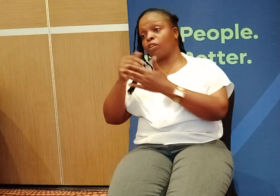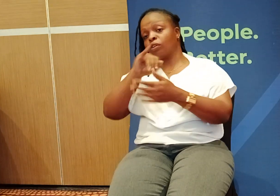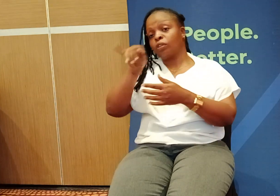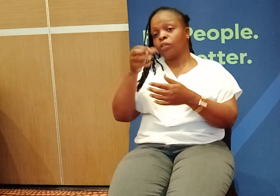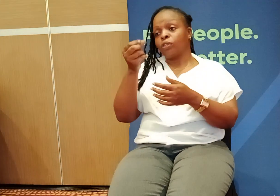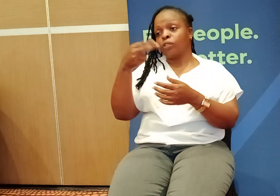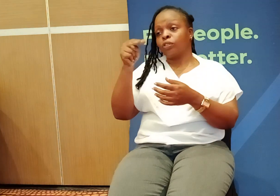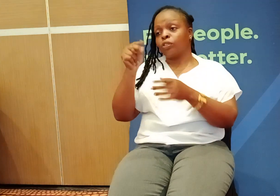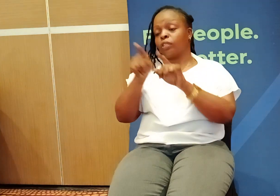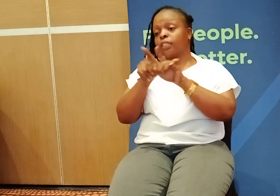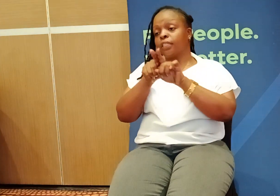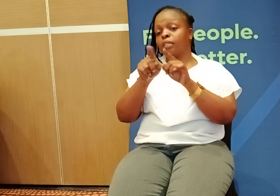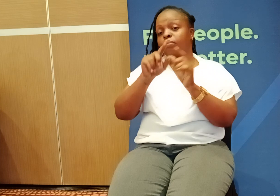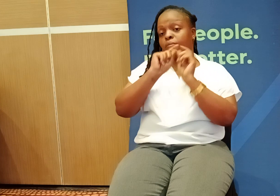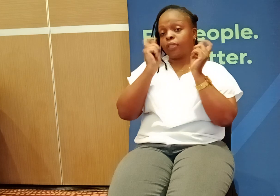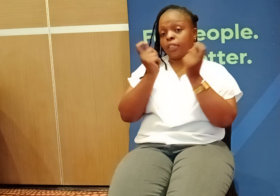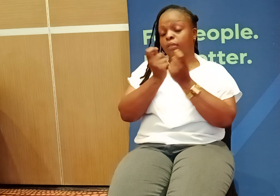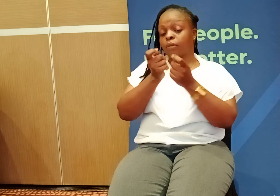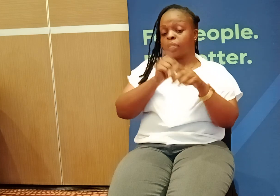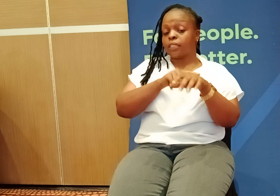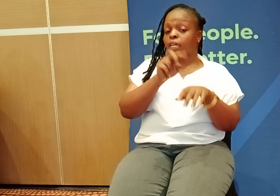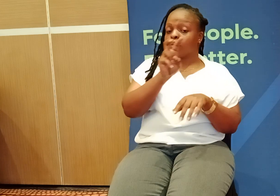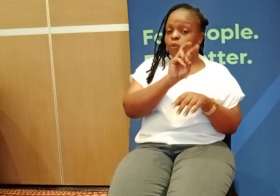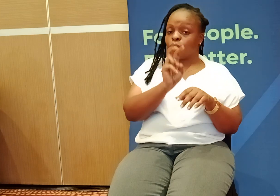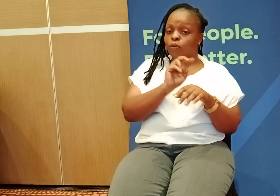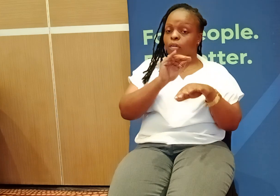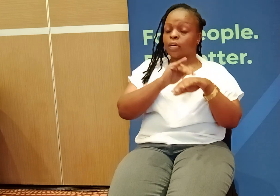team. When I look at mortgage,